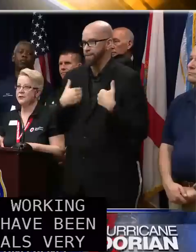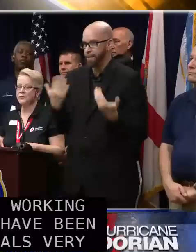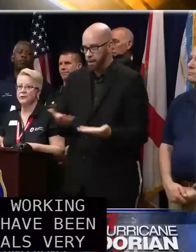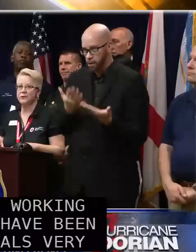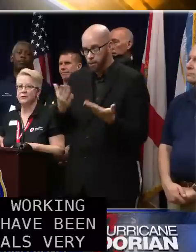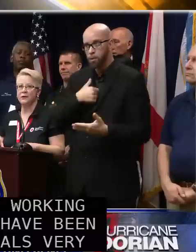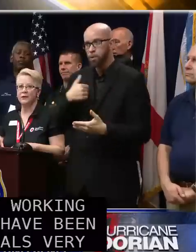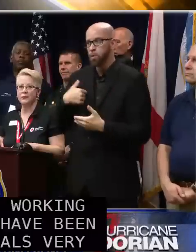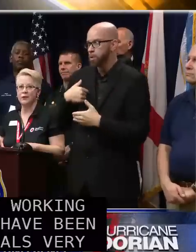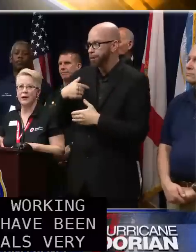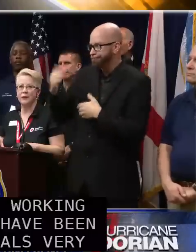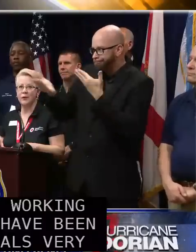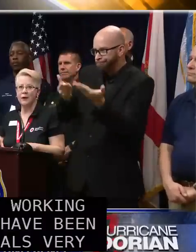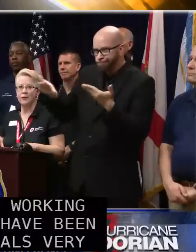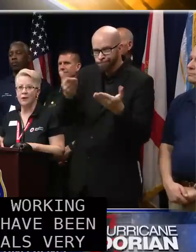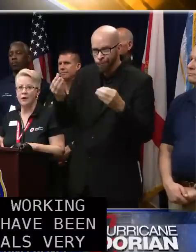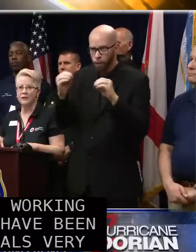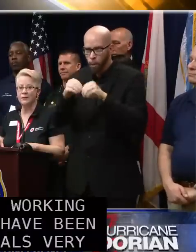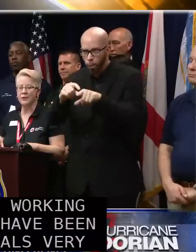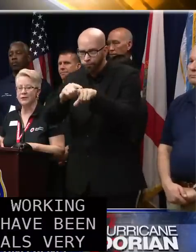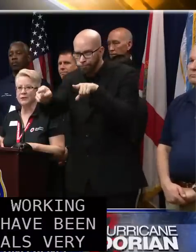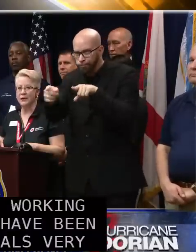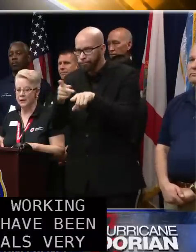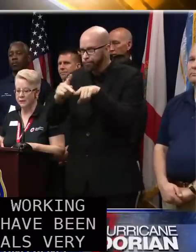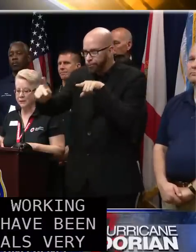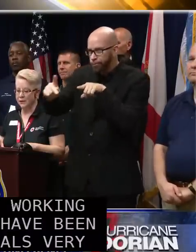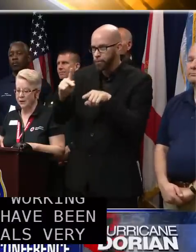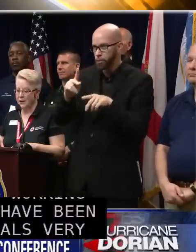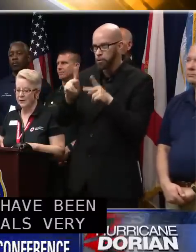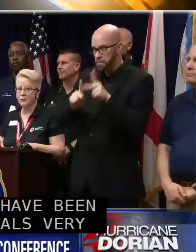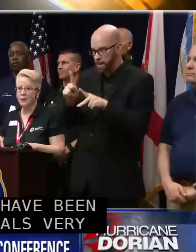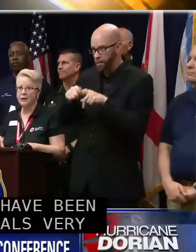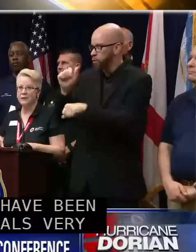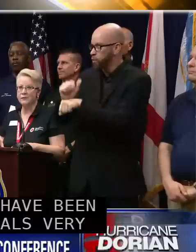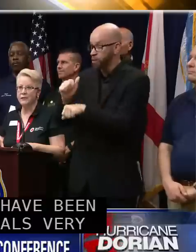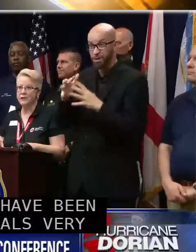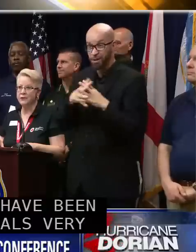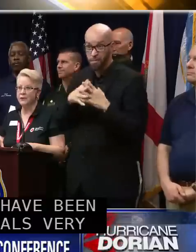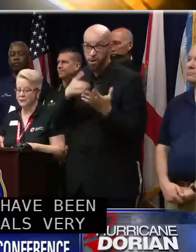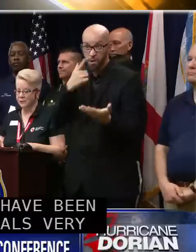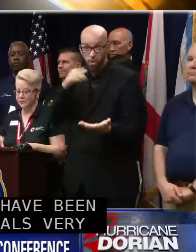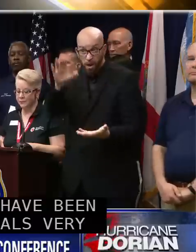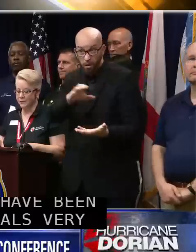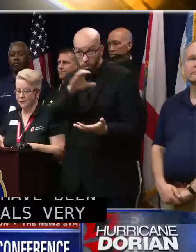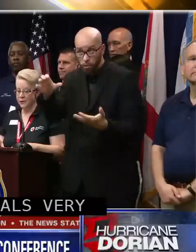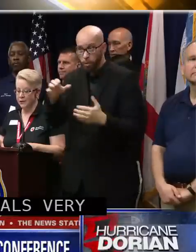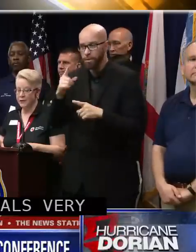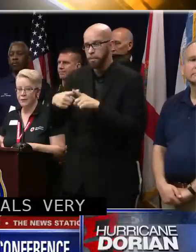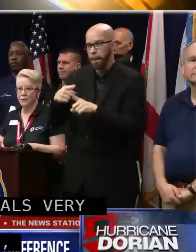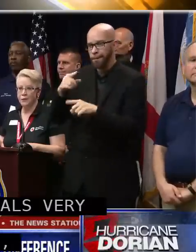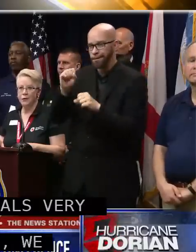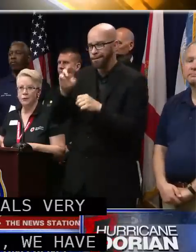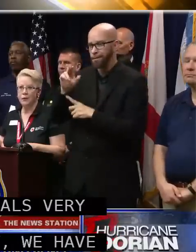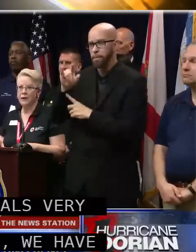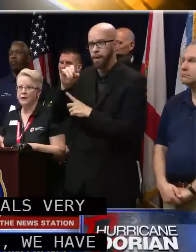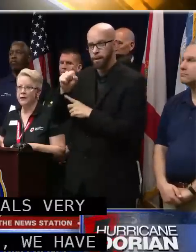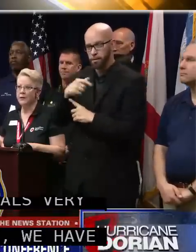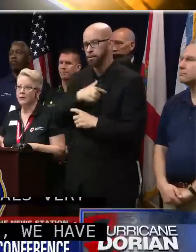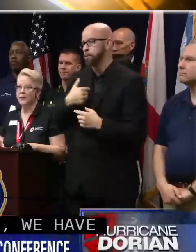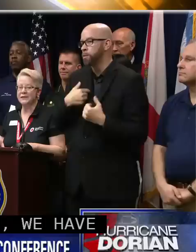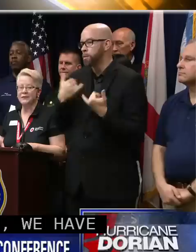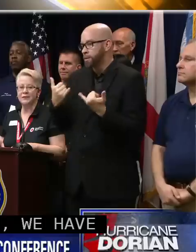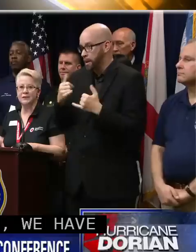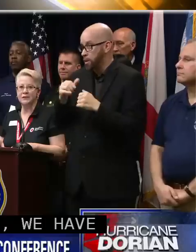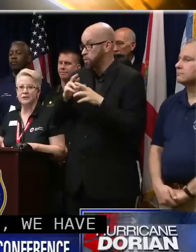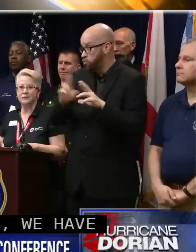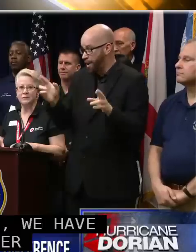in additional trained Red Cross personnel as well as materials. We're ready to